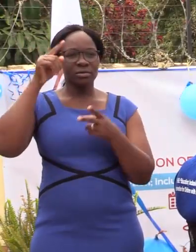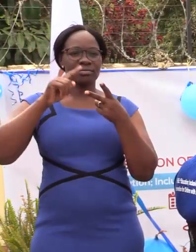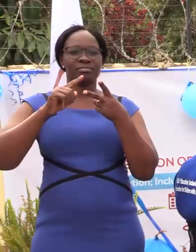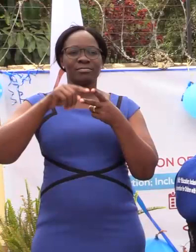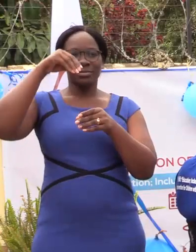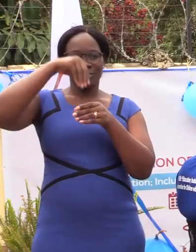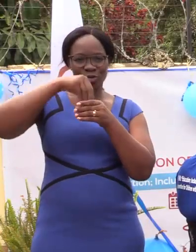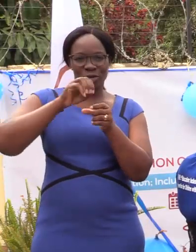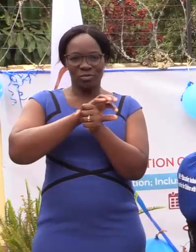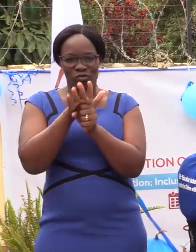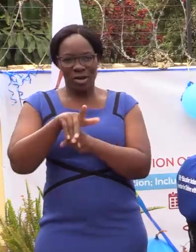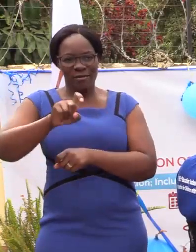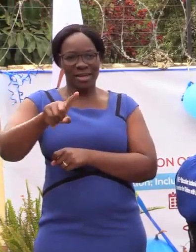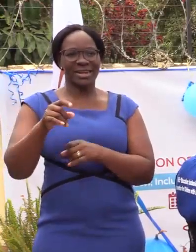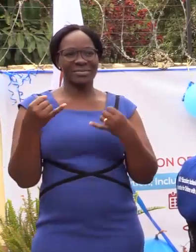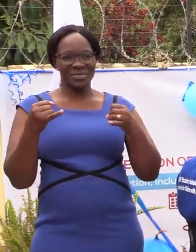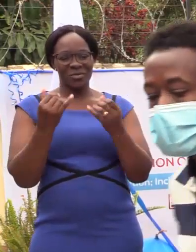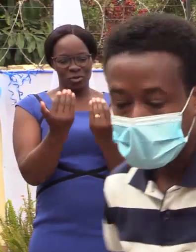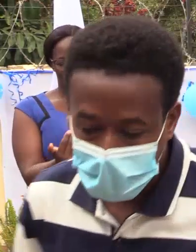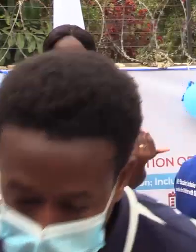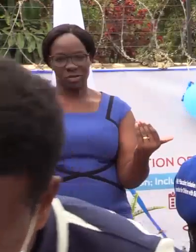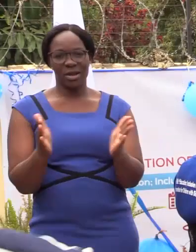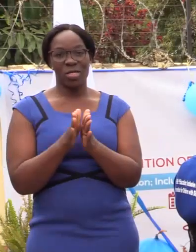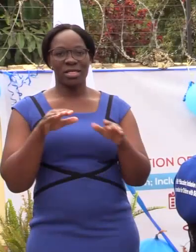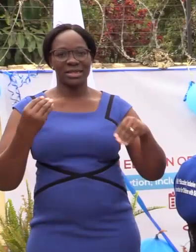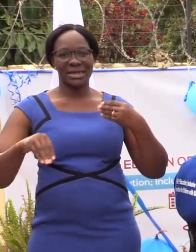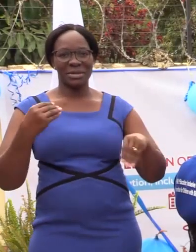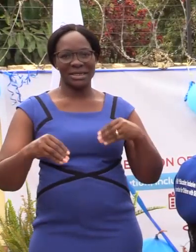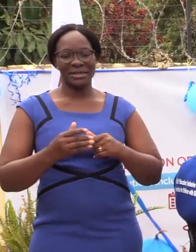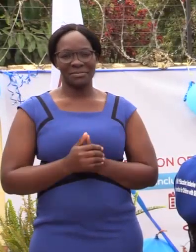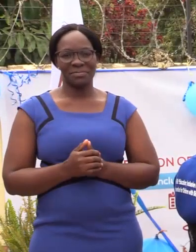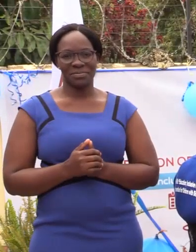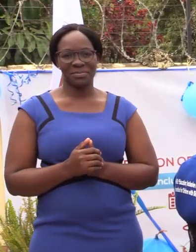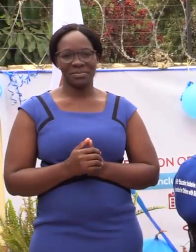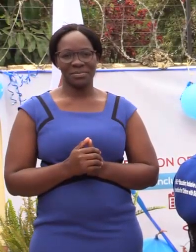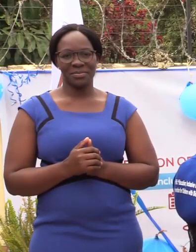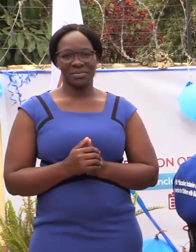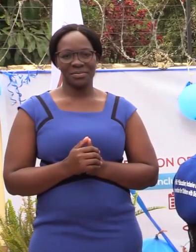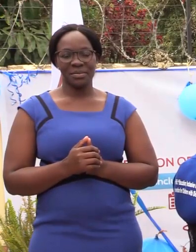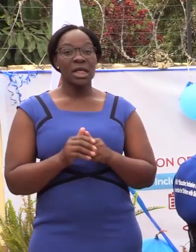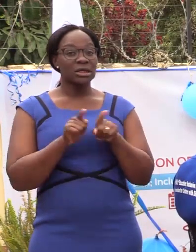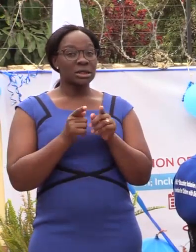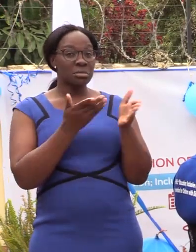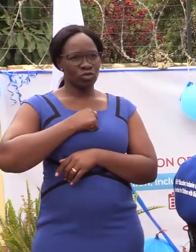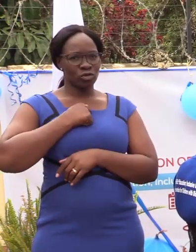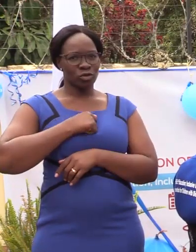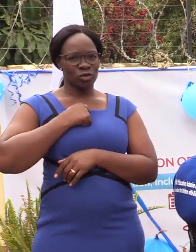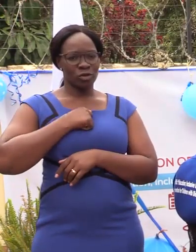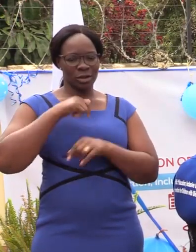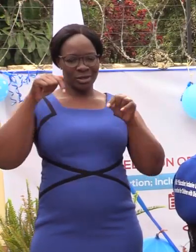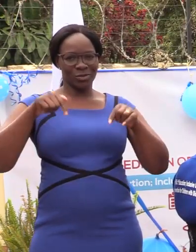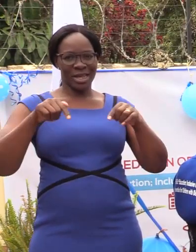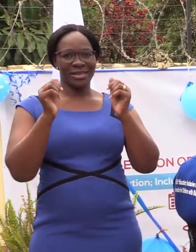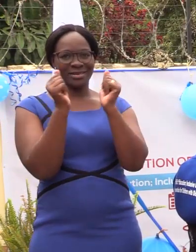inclusive COVID-19 interventions for children with disabilities. And is hereby launched this day,